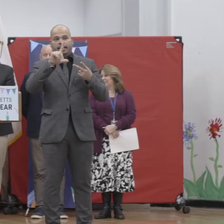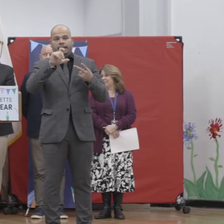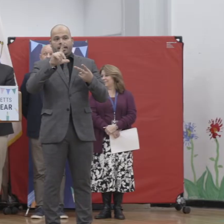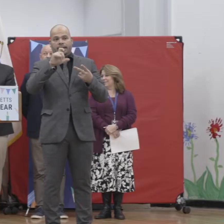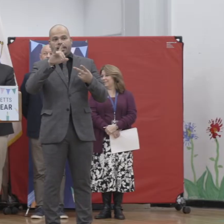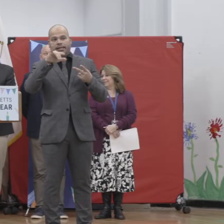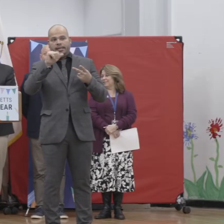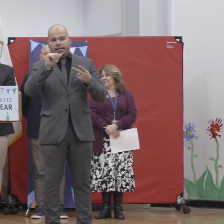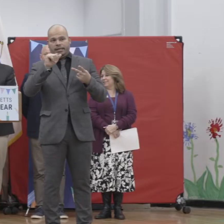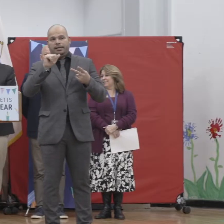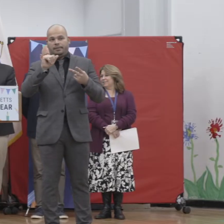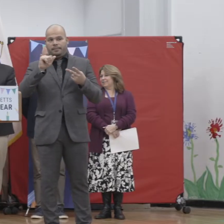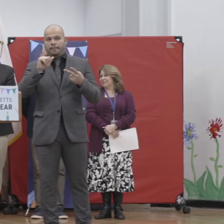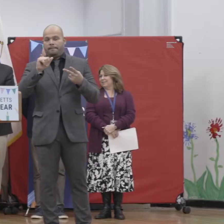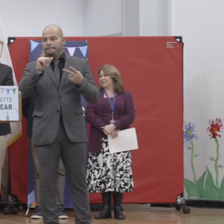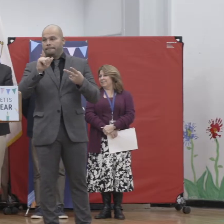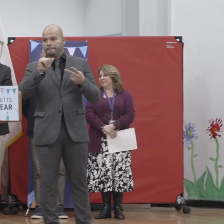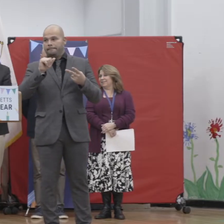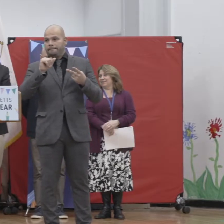that? There's Layla.